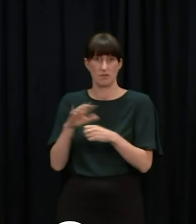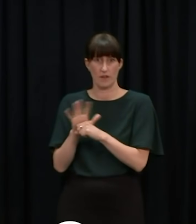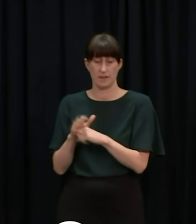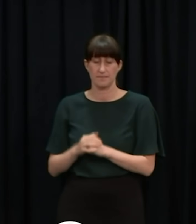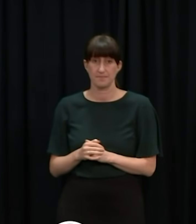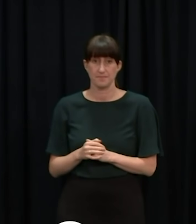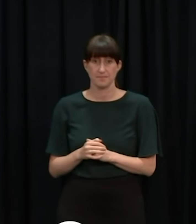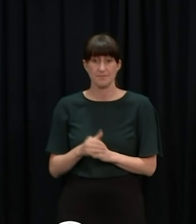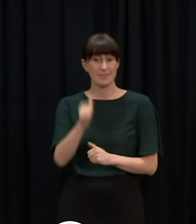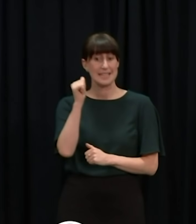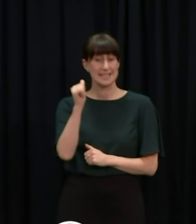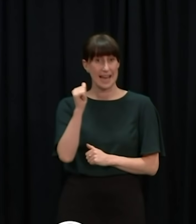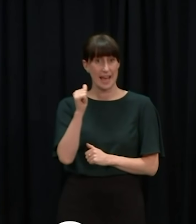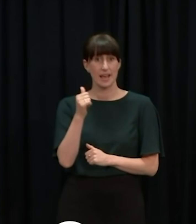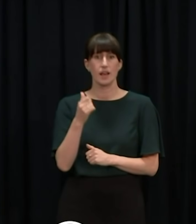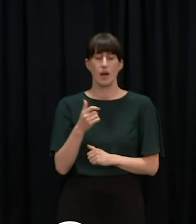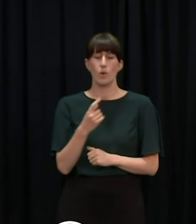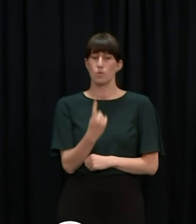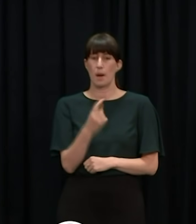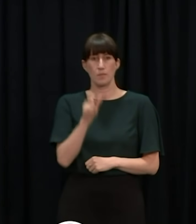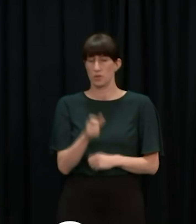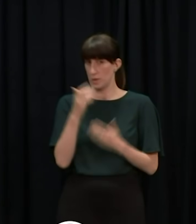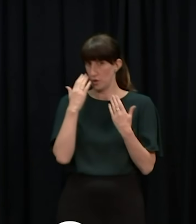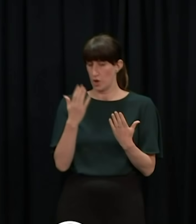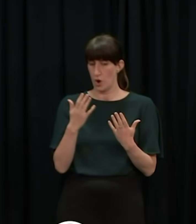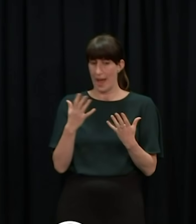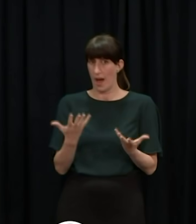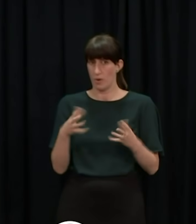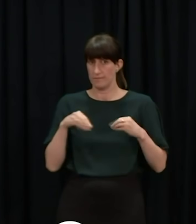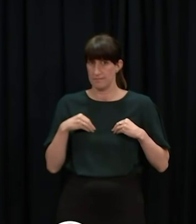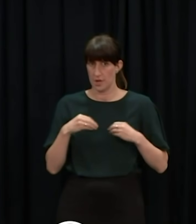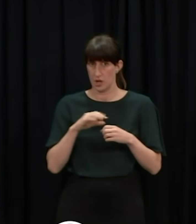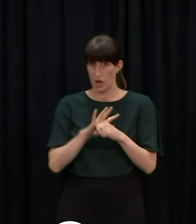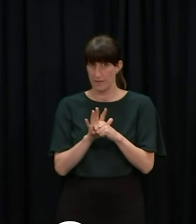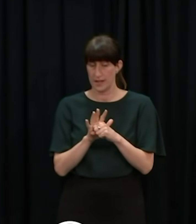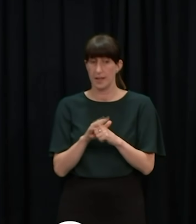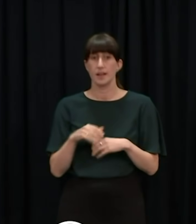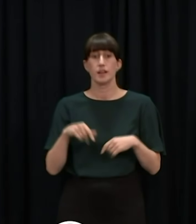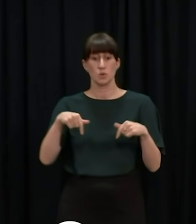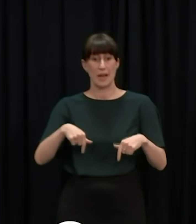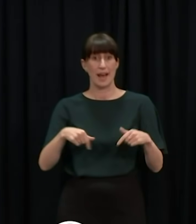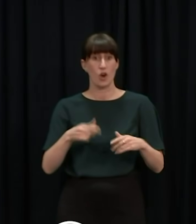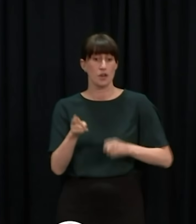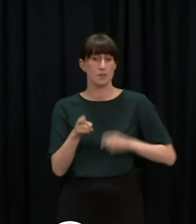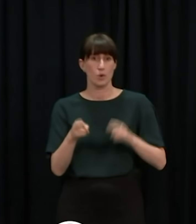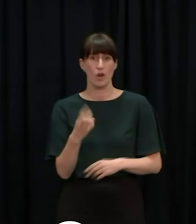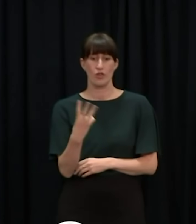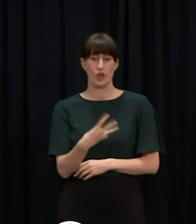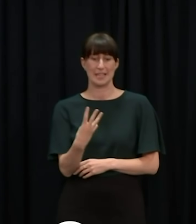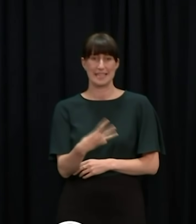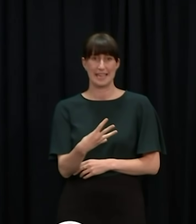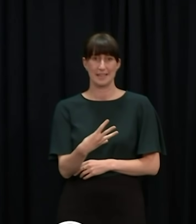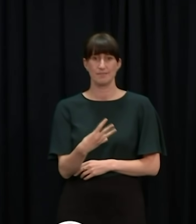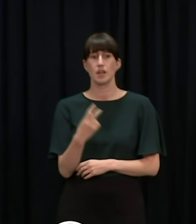unlinked case also remains under investigation today. And today there are 13 people in hospital, with 2 of those in intensive